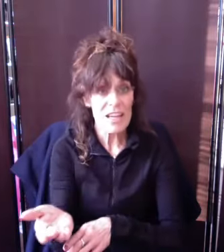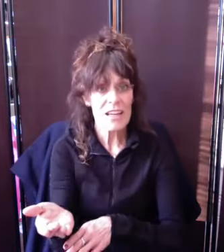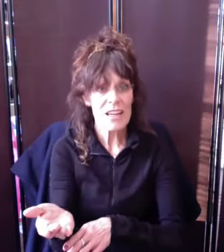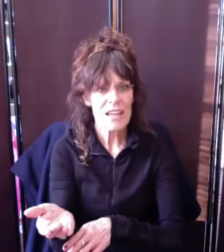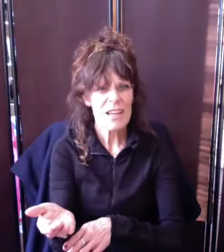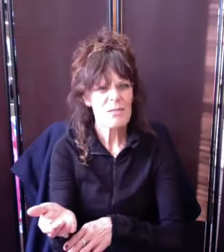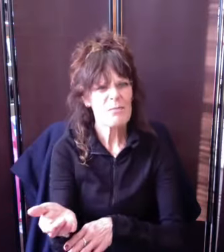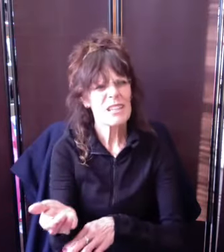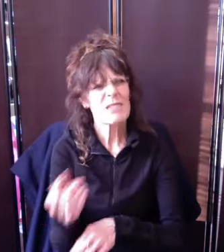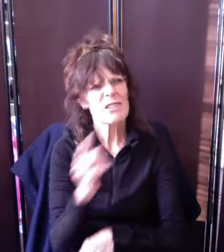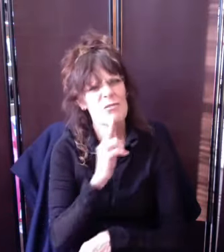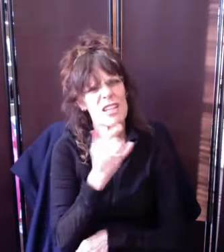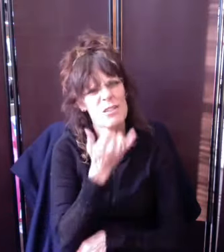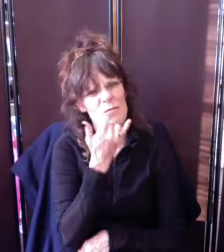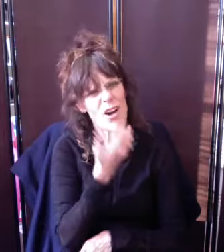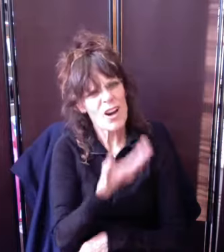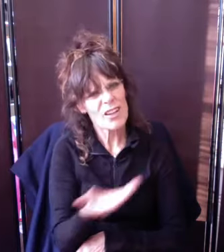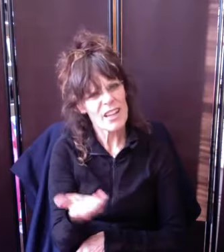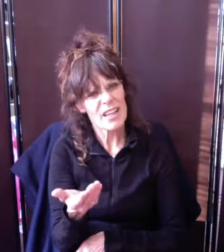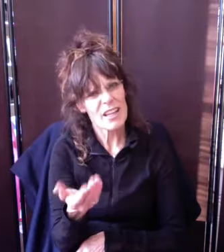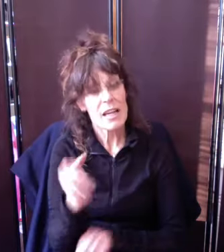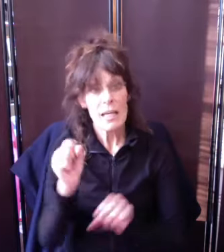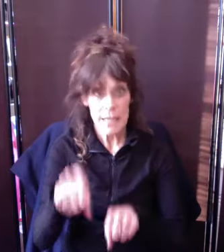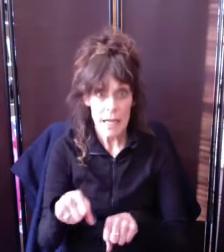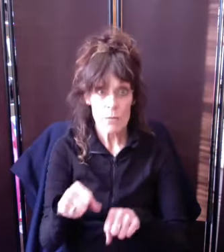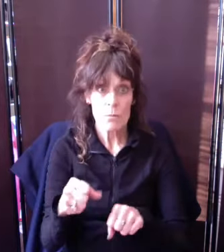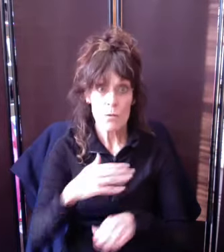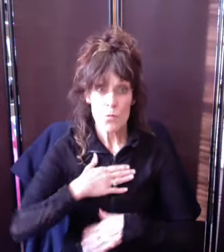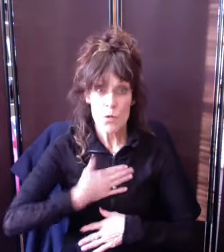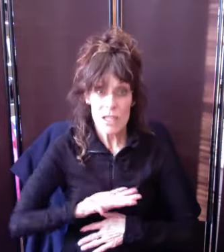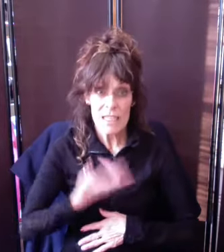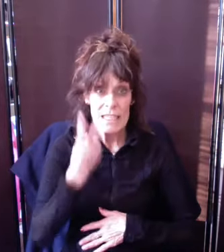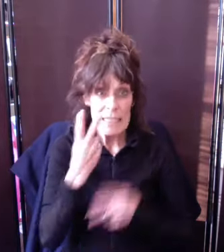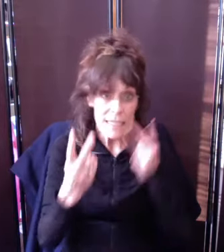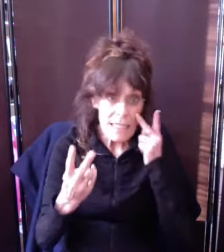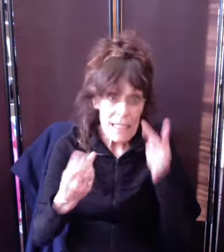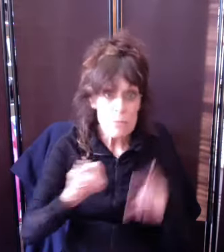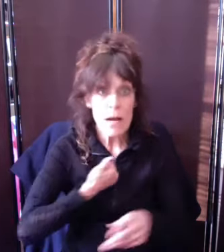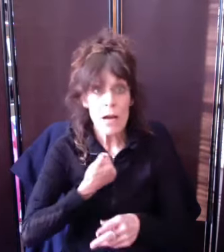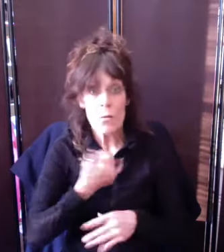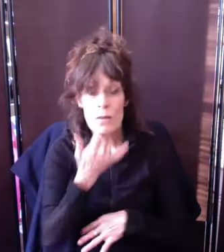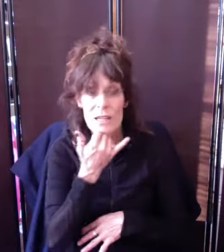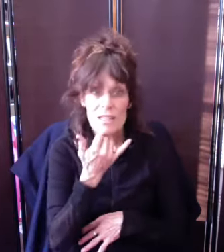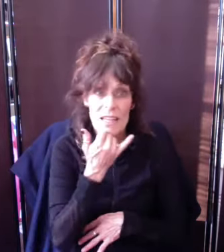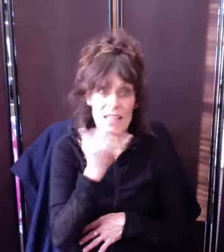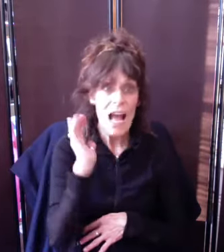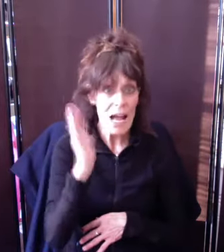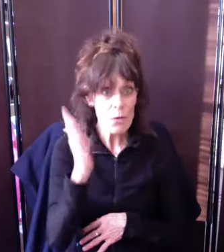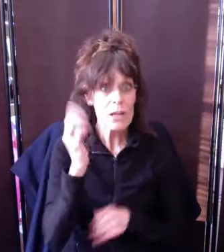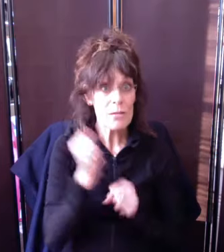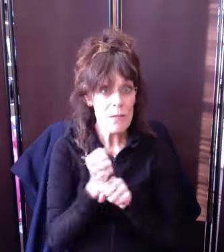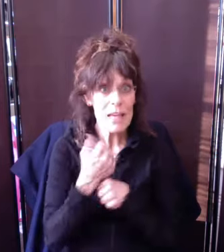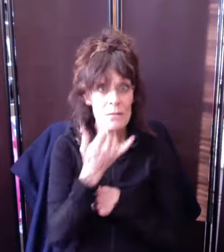thing. And can I be willing to see my mistakes today, right? Because I'm gonna make them. To be really, truly